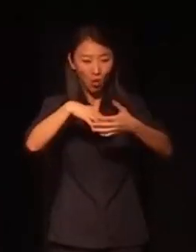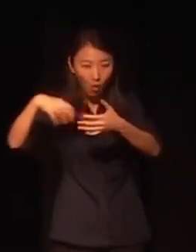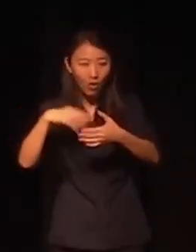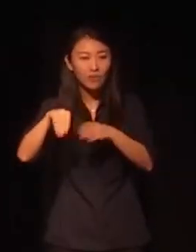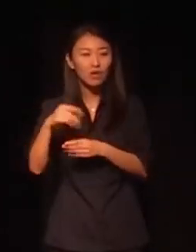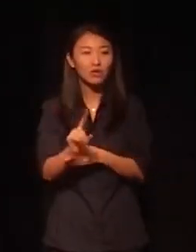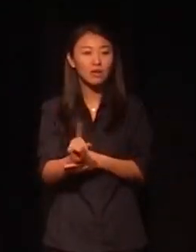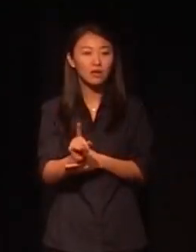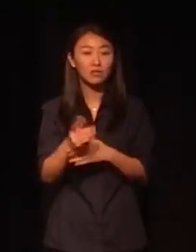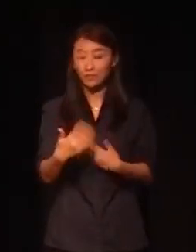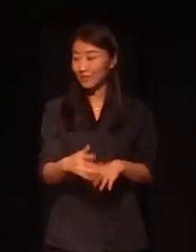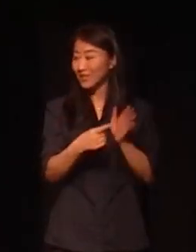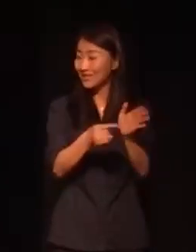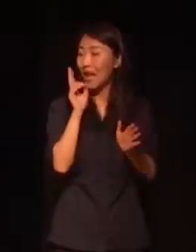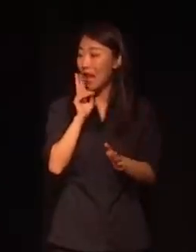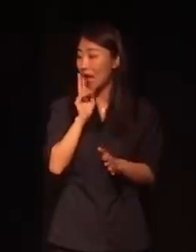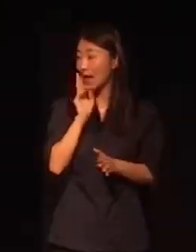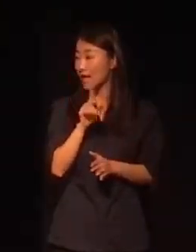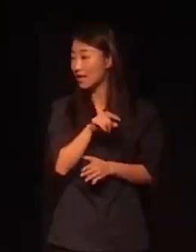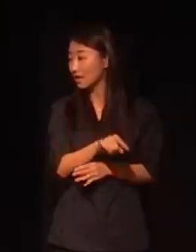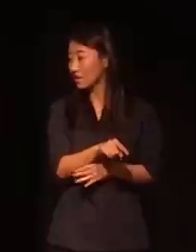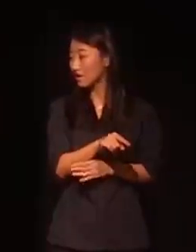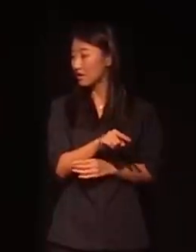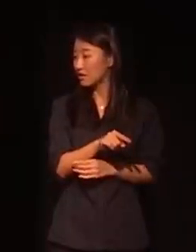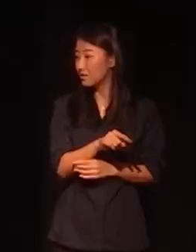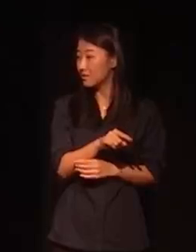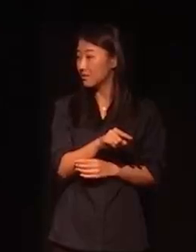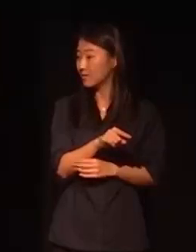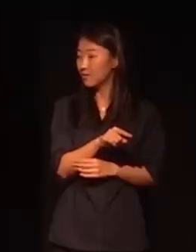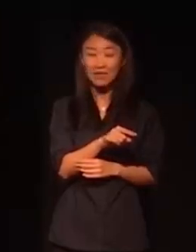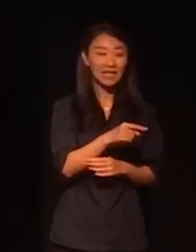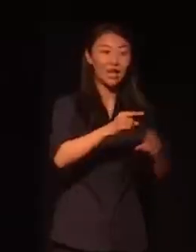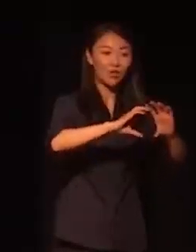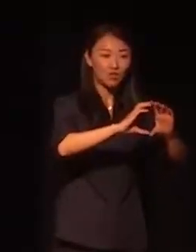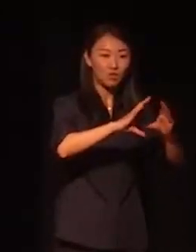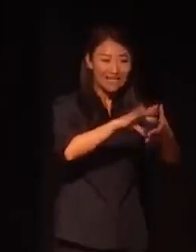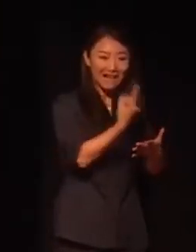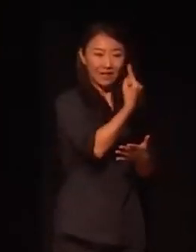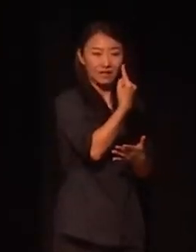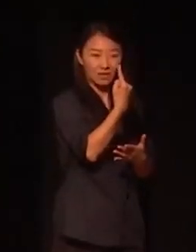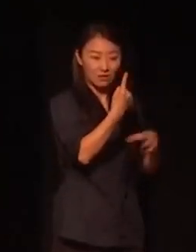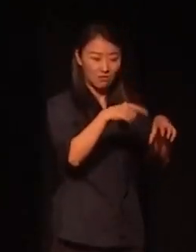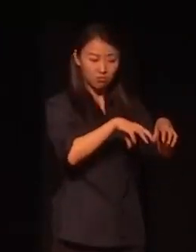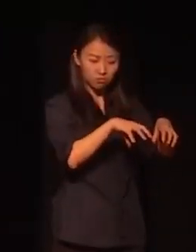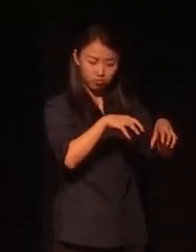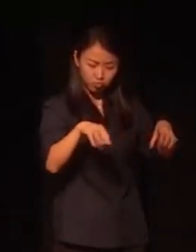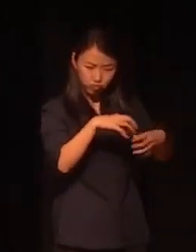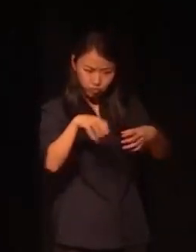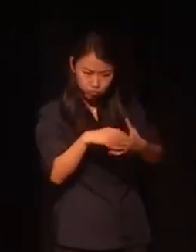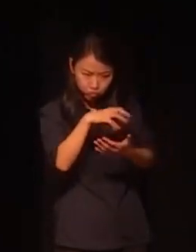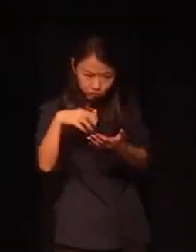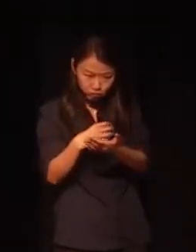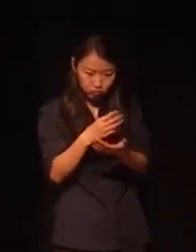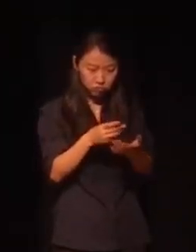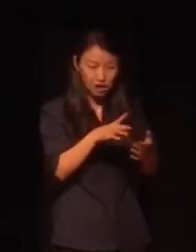First is what we call one-part component. That is, it's simply one part. Also, it has to do something with idioms,